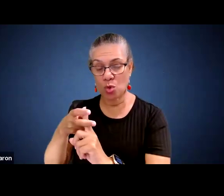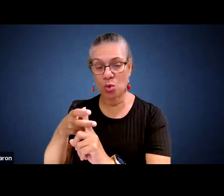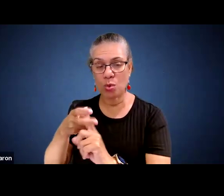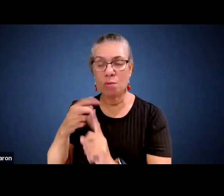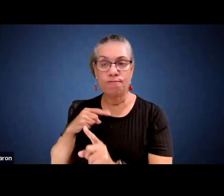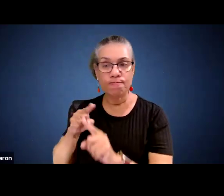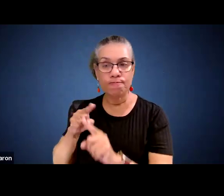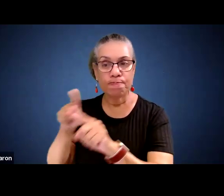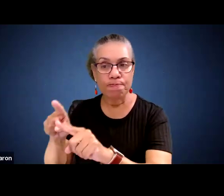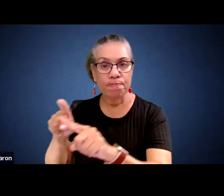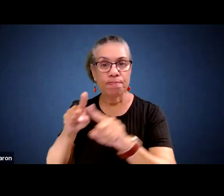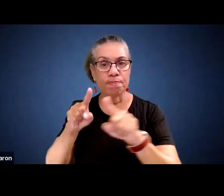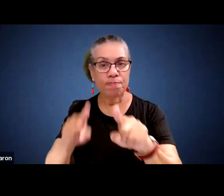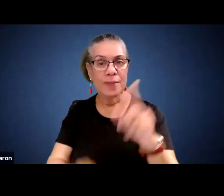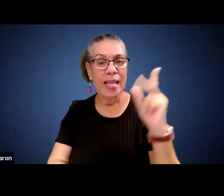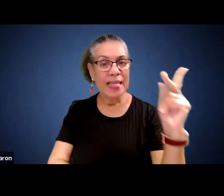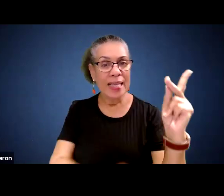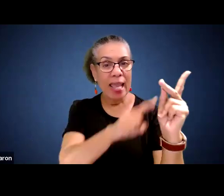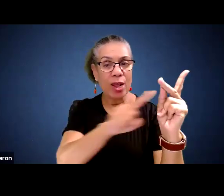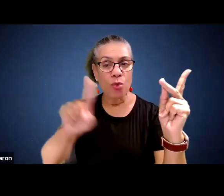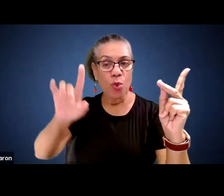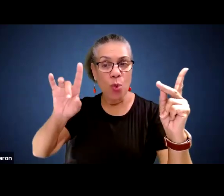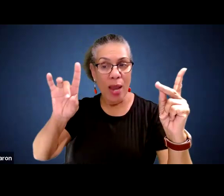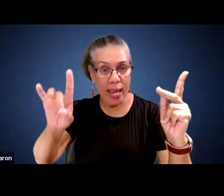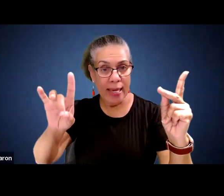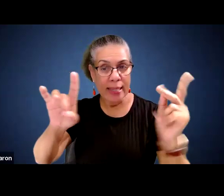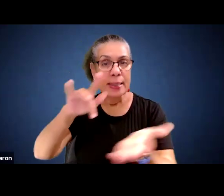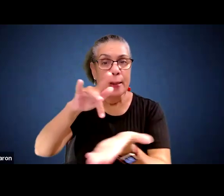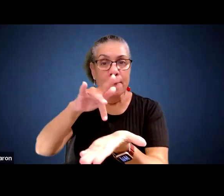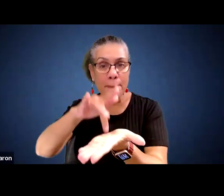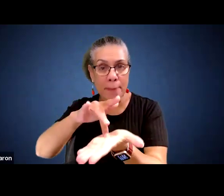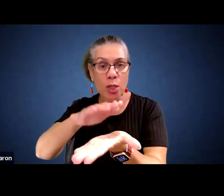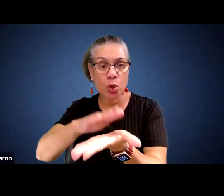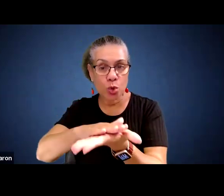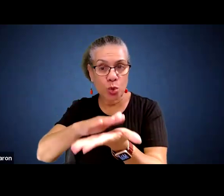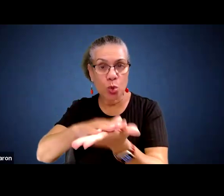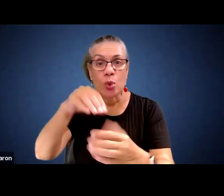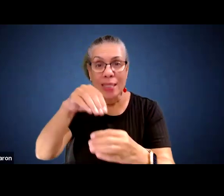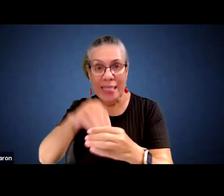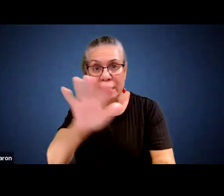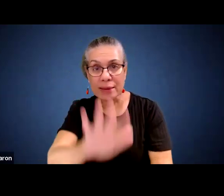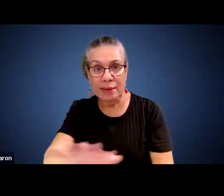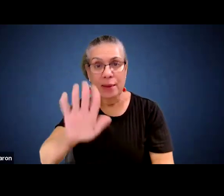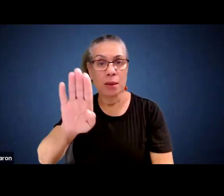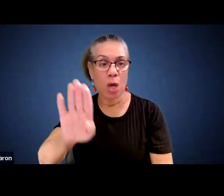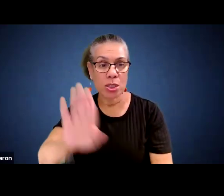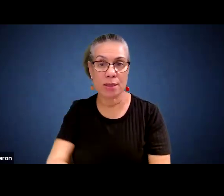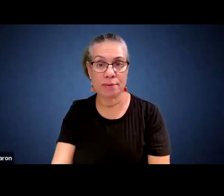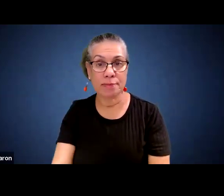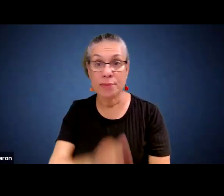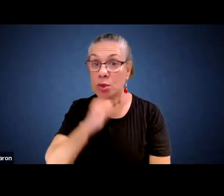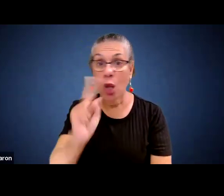every K-8 middle school in the city, not just